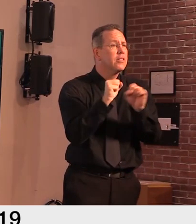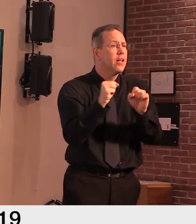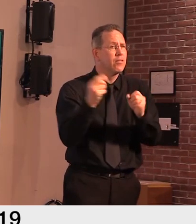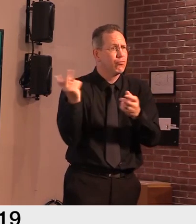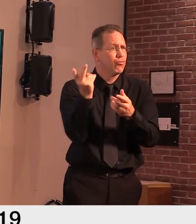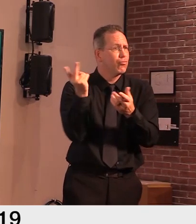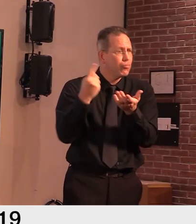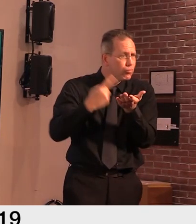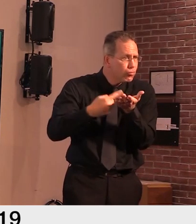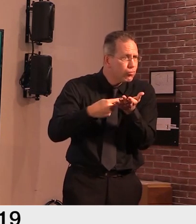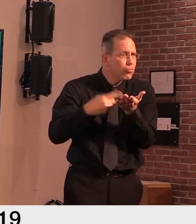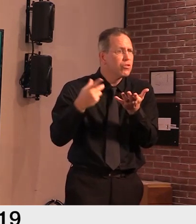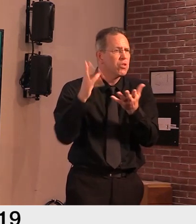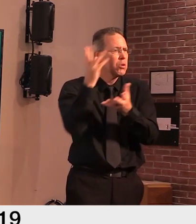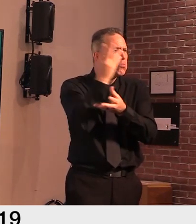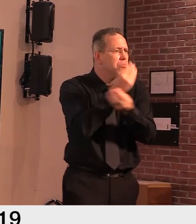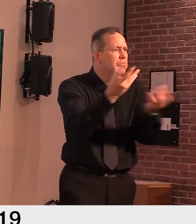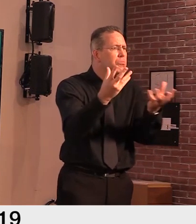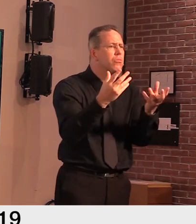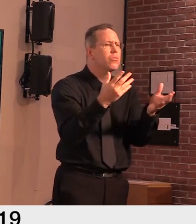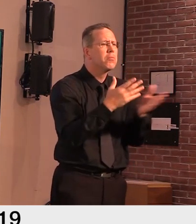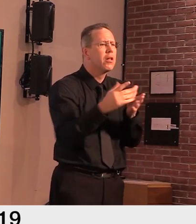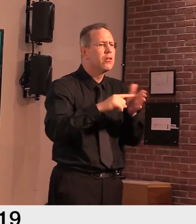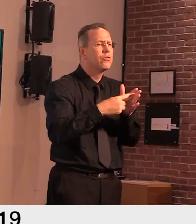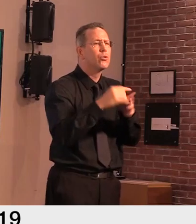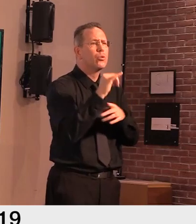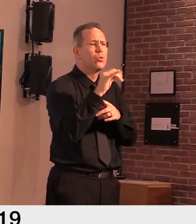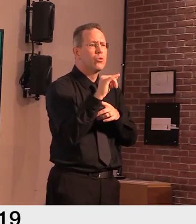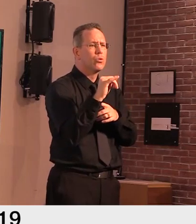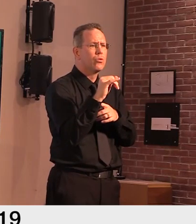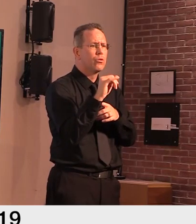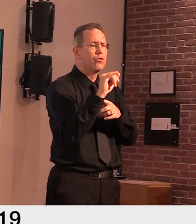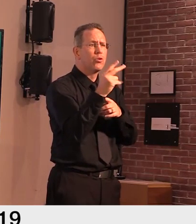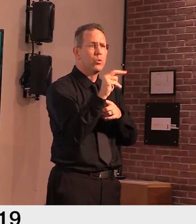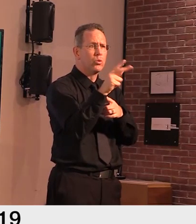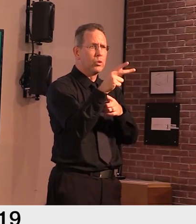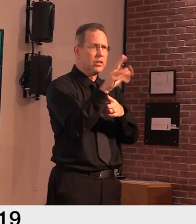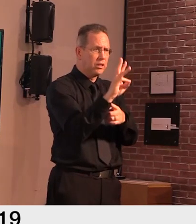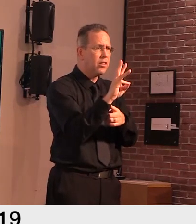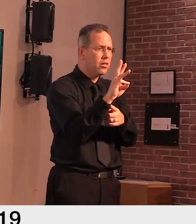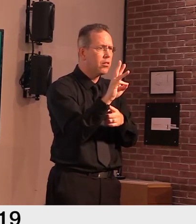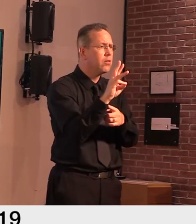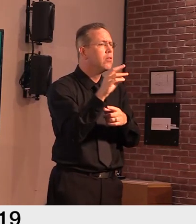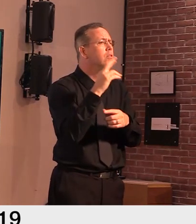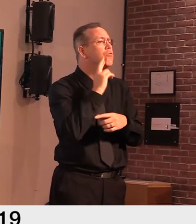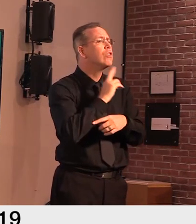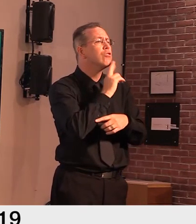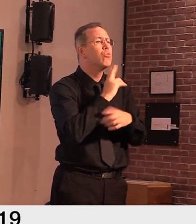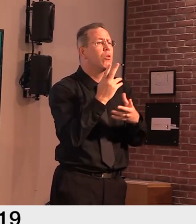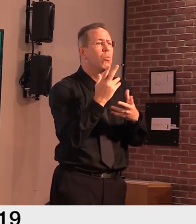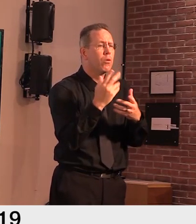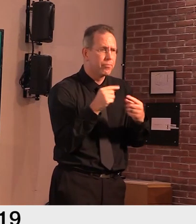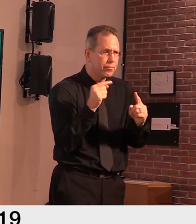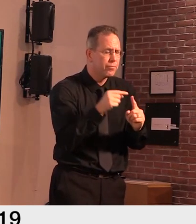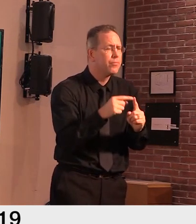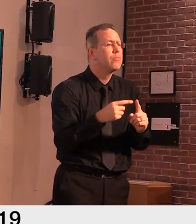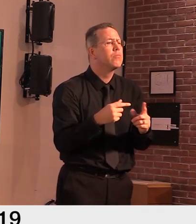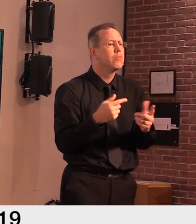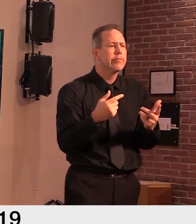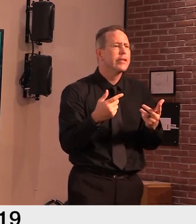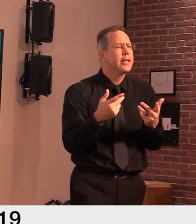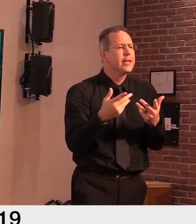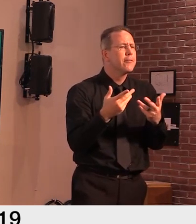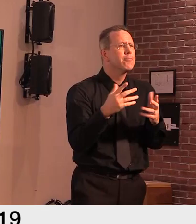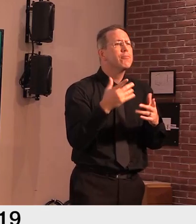sector. In consultation, the Department of Health and the Department of Public Safety, we are announcing